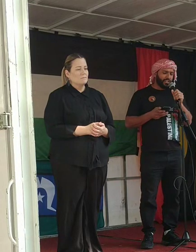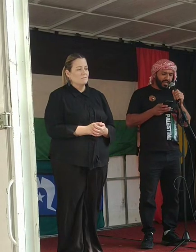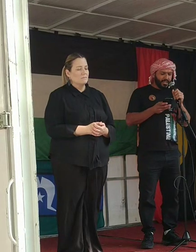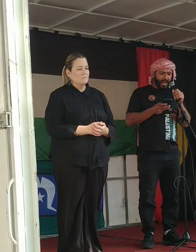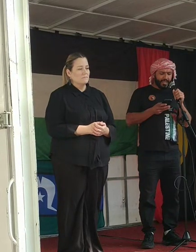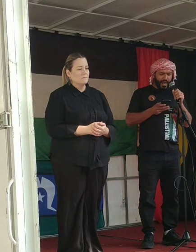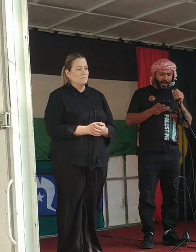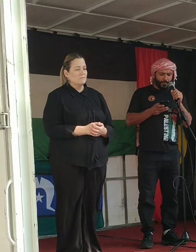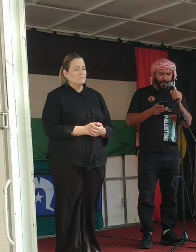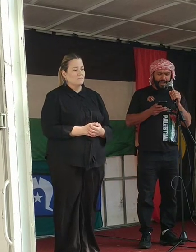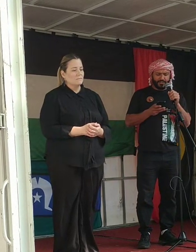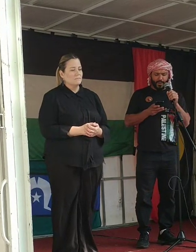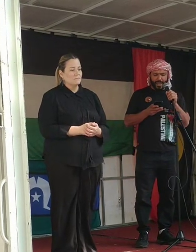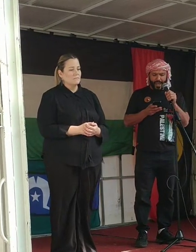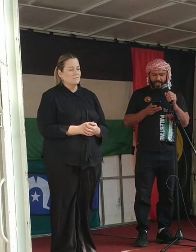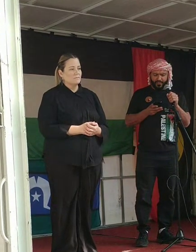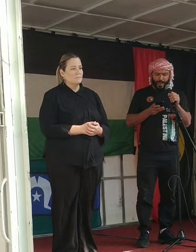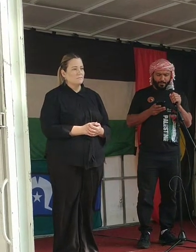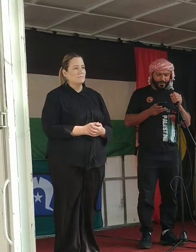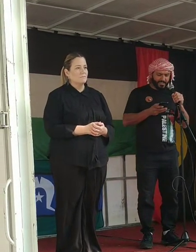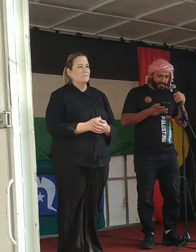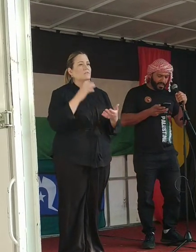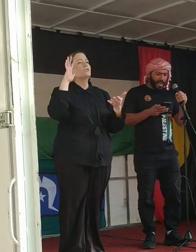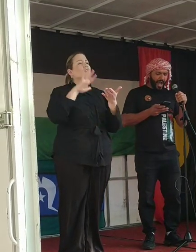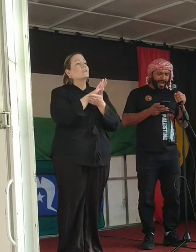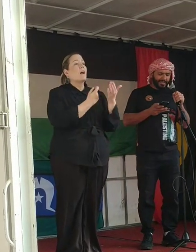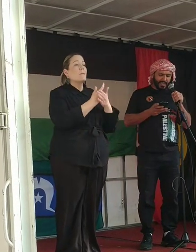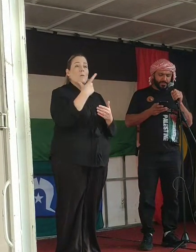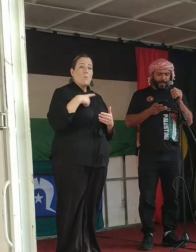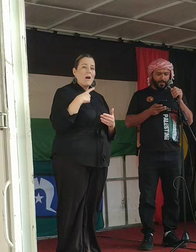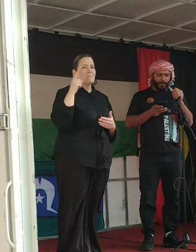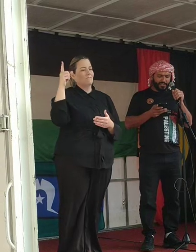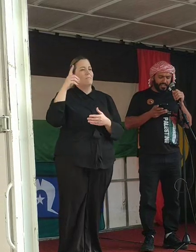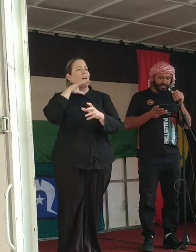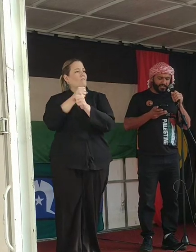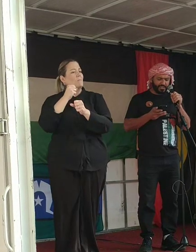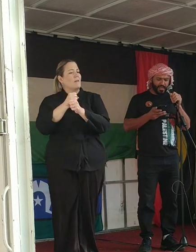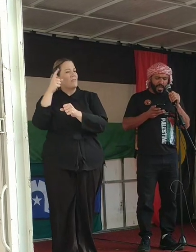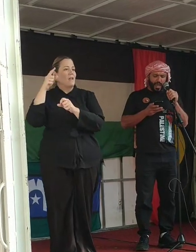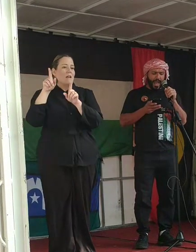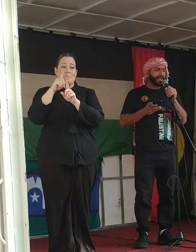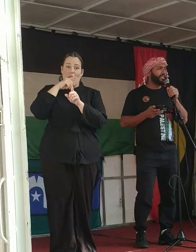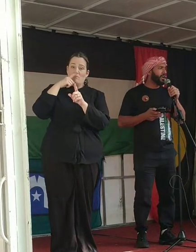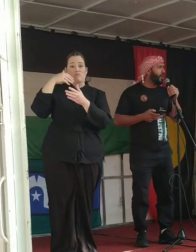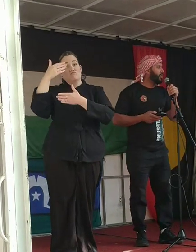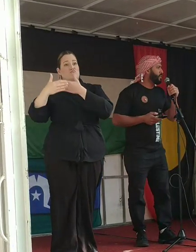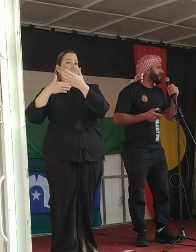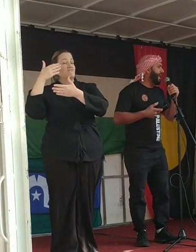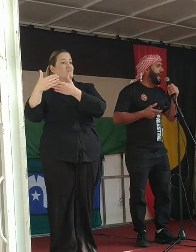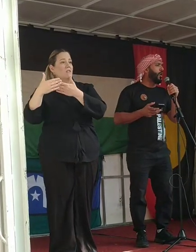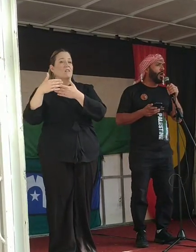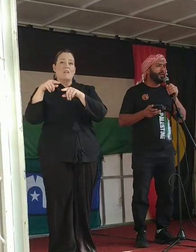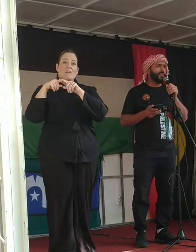A genocide cannot operate without government puppets and gutless politicians enacting laws